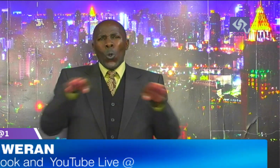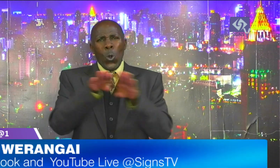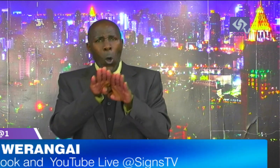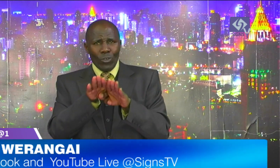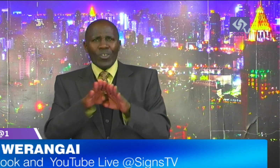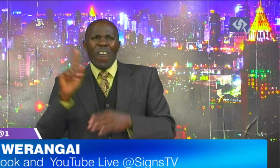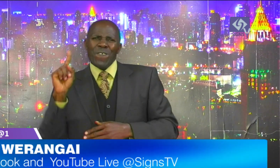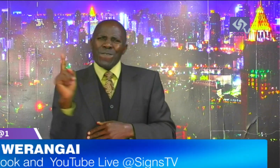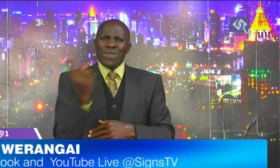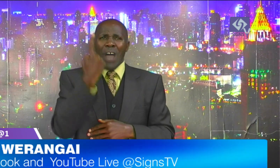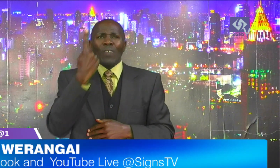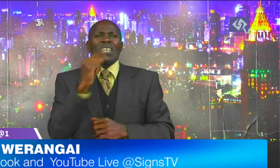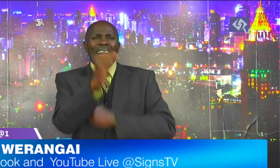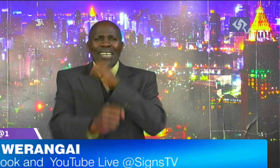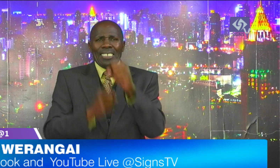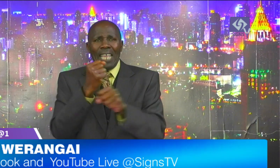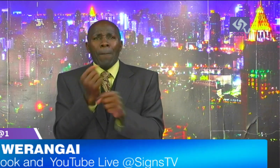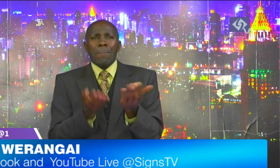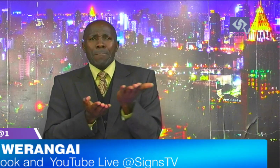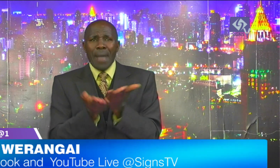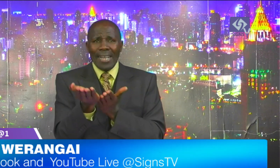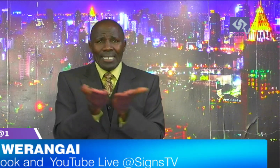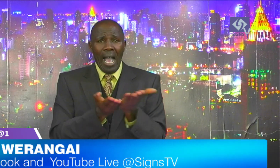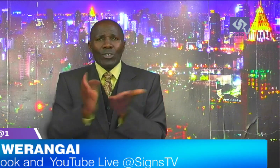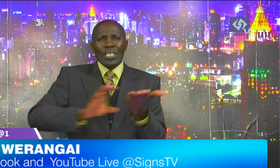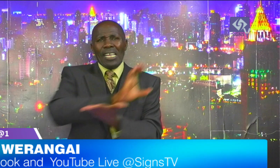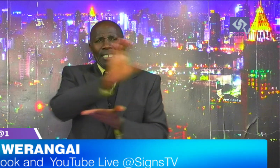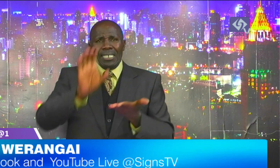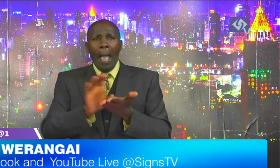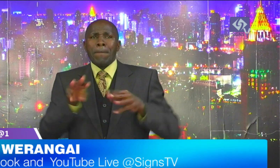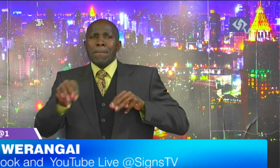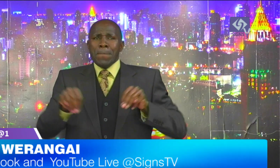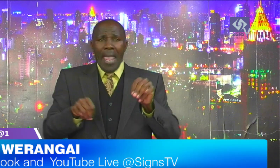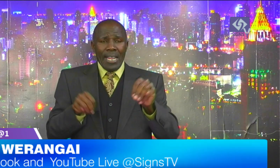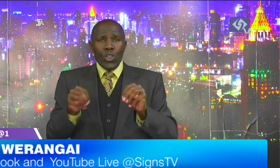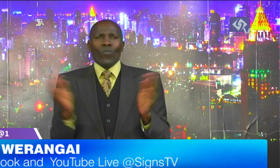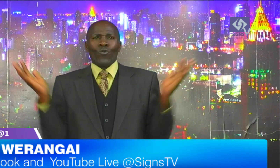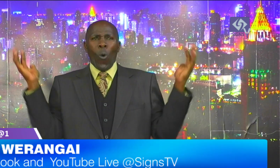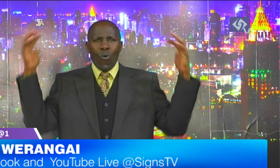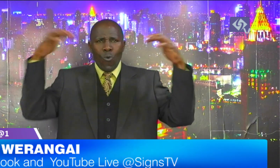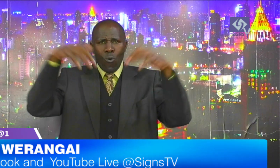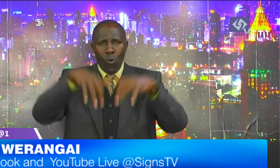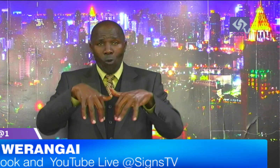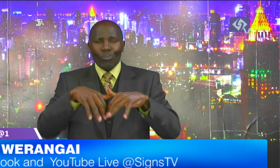during the closing of the first annual Huduma Center Managers Conference in Mombasa,